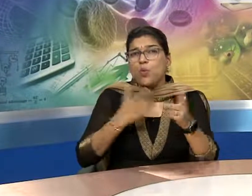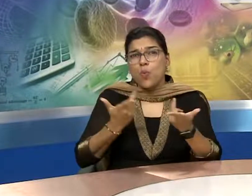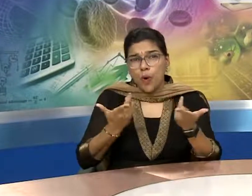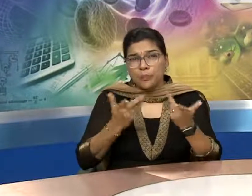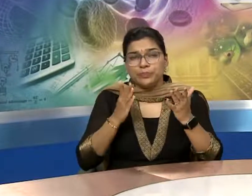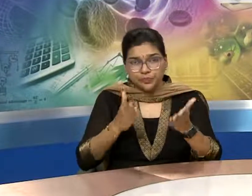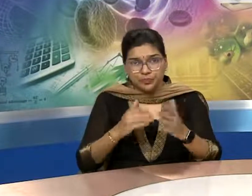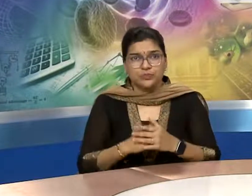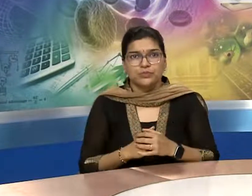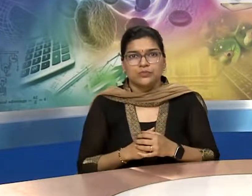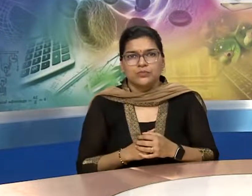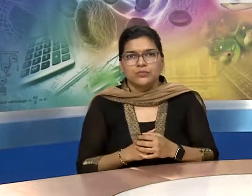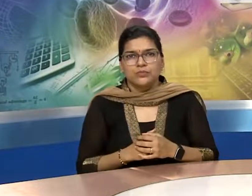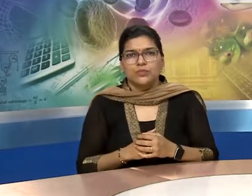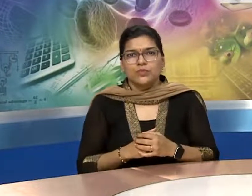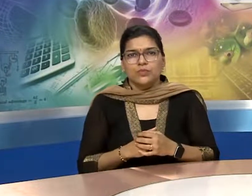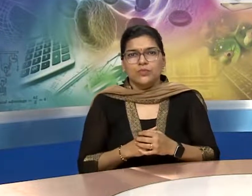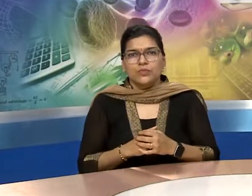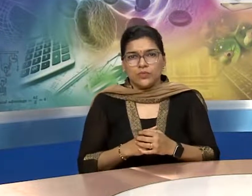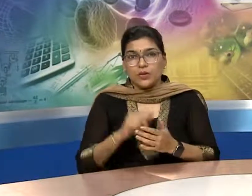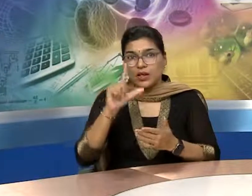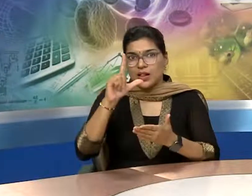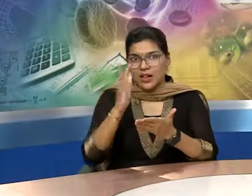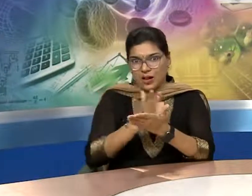the word written why libraries.